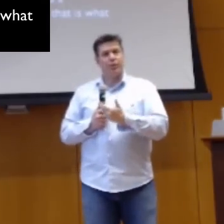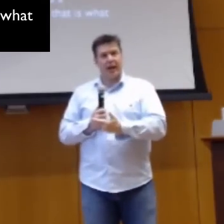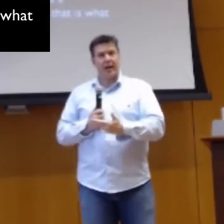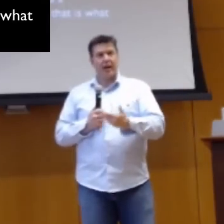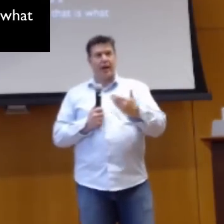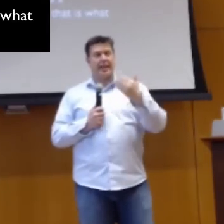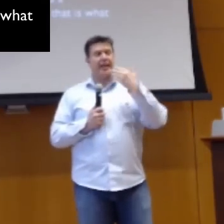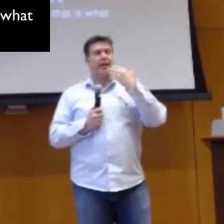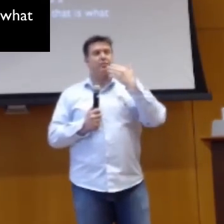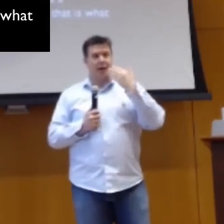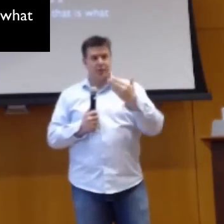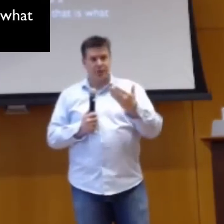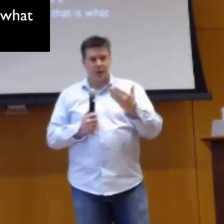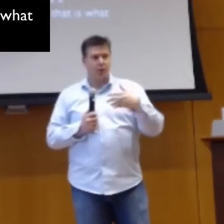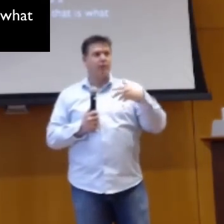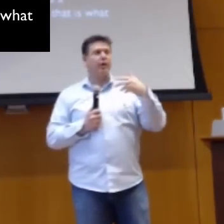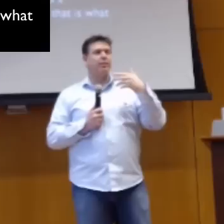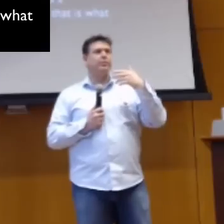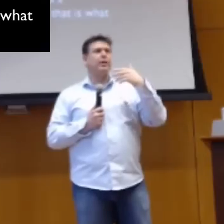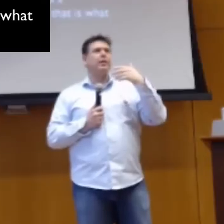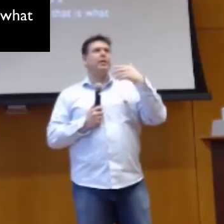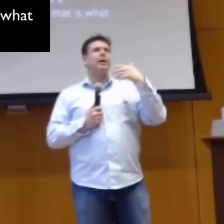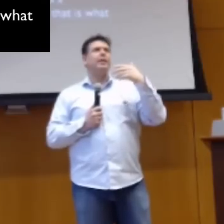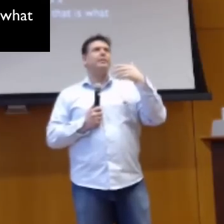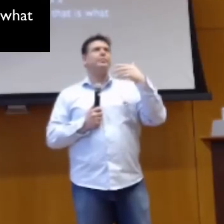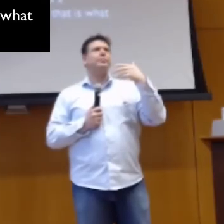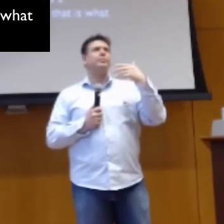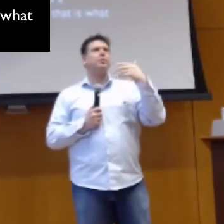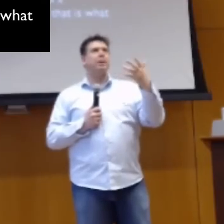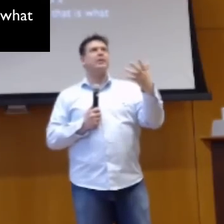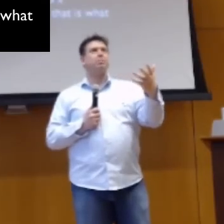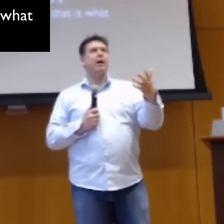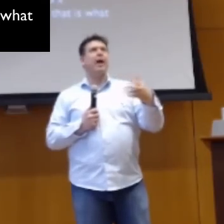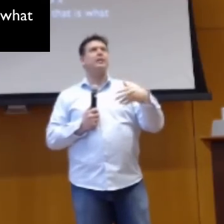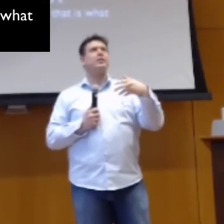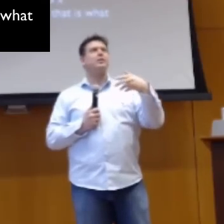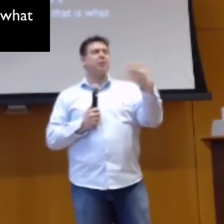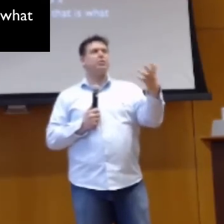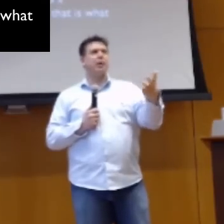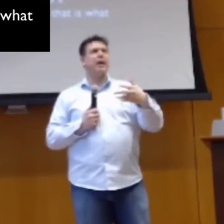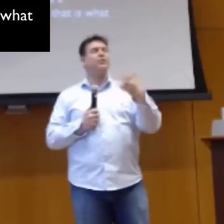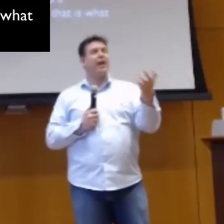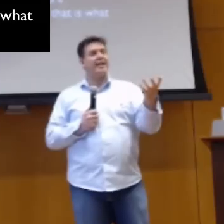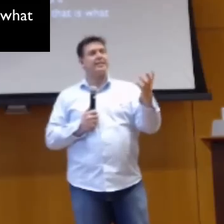that, I cannot mouth spell or speak spell, speech spell as fast